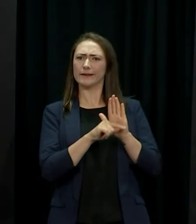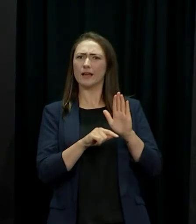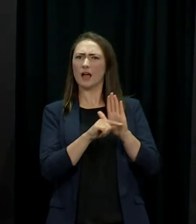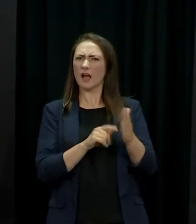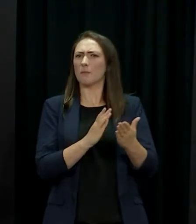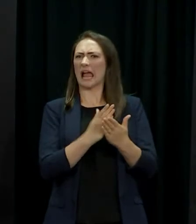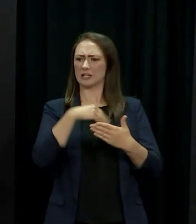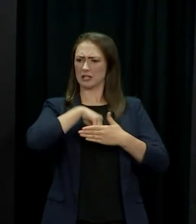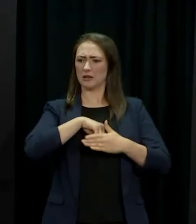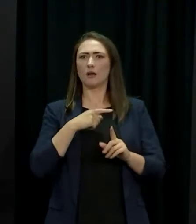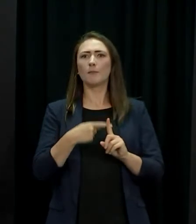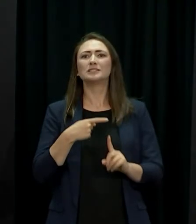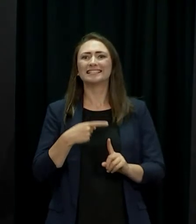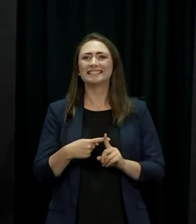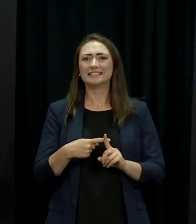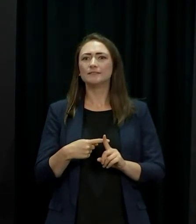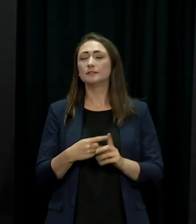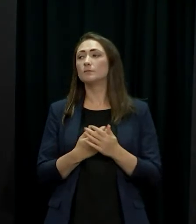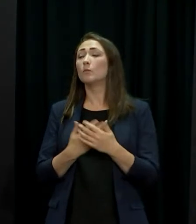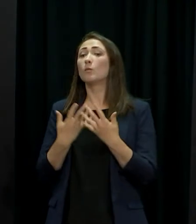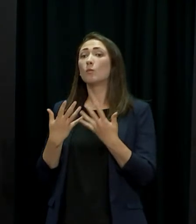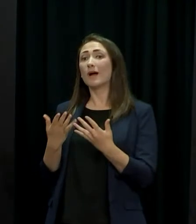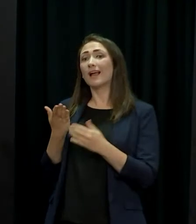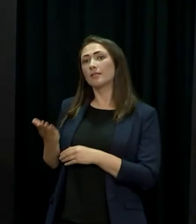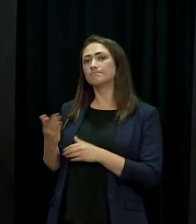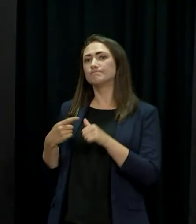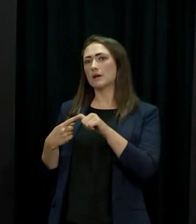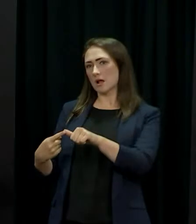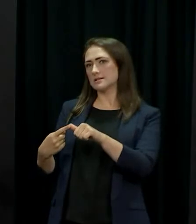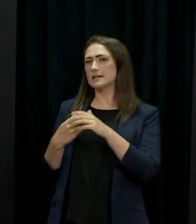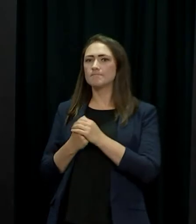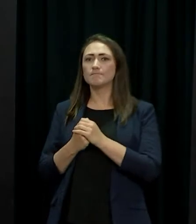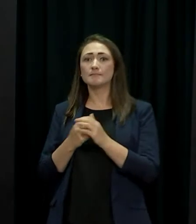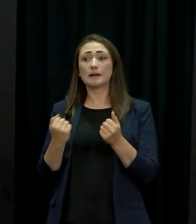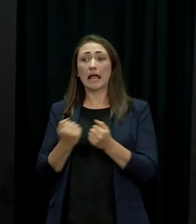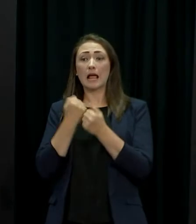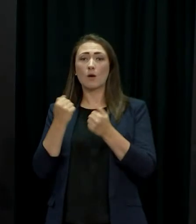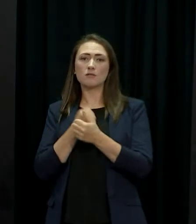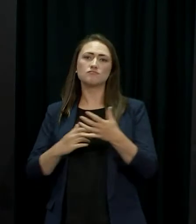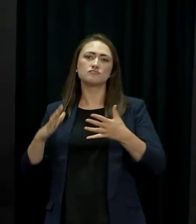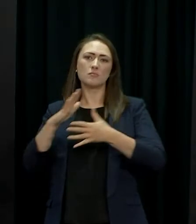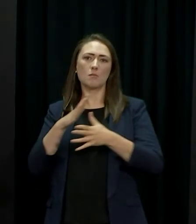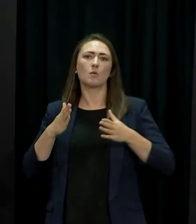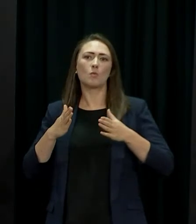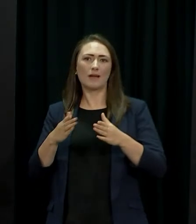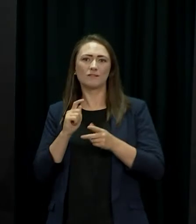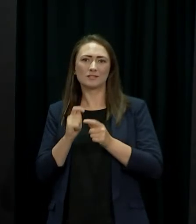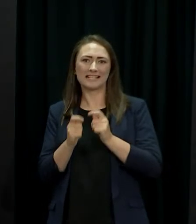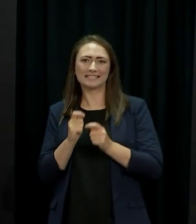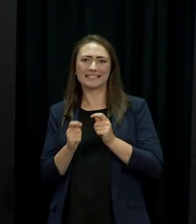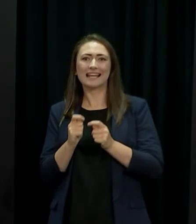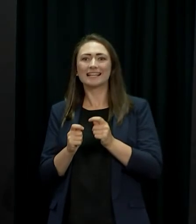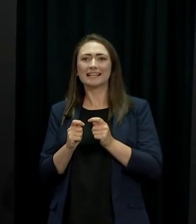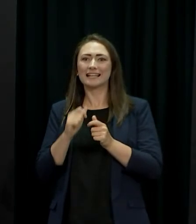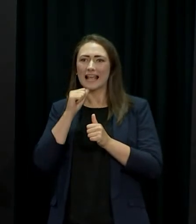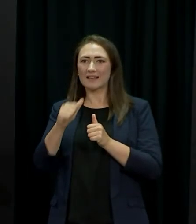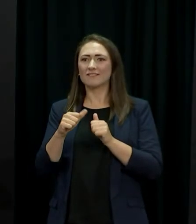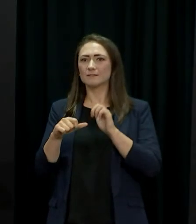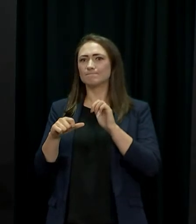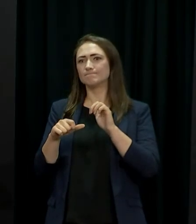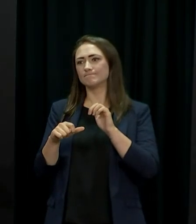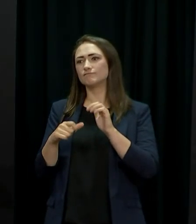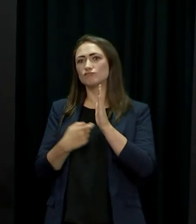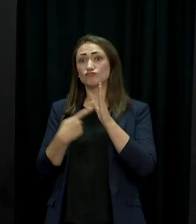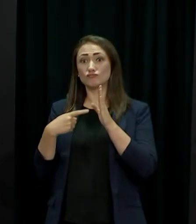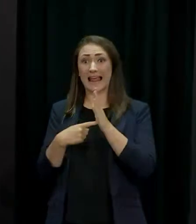using rapid antigen tests as our primary form of testing that it was going to mean that there would be more cases that would slip through the